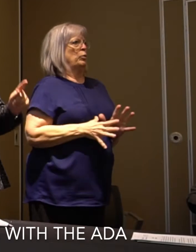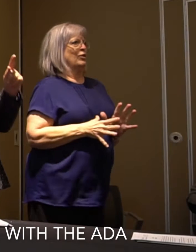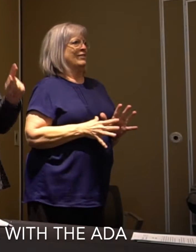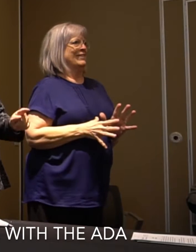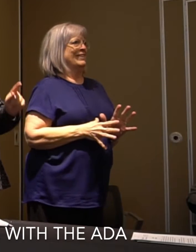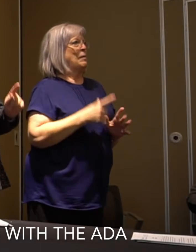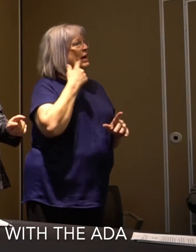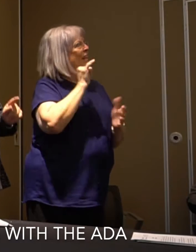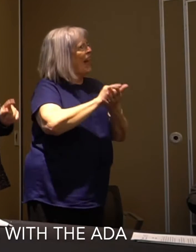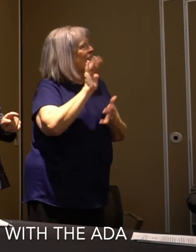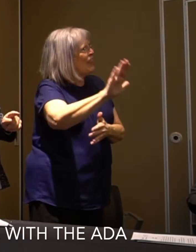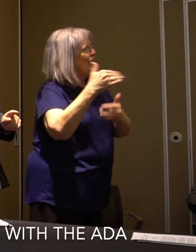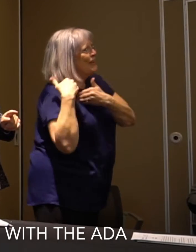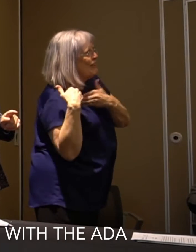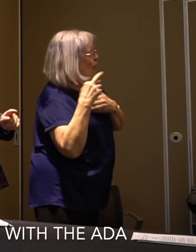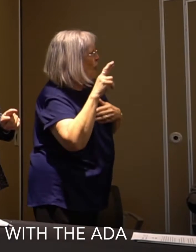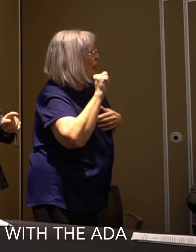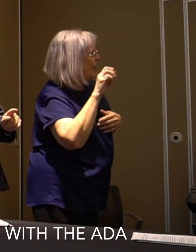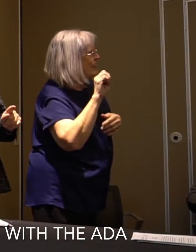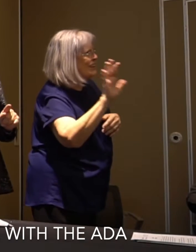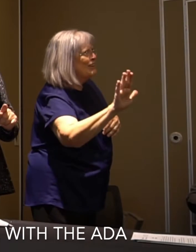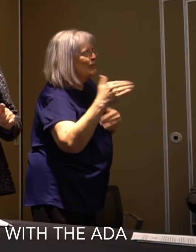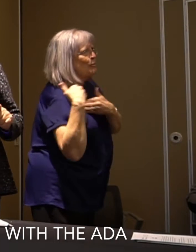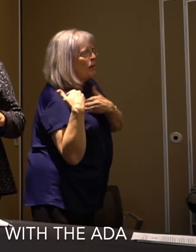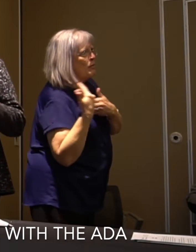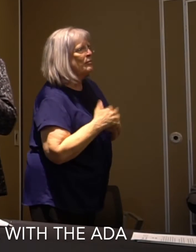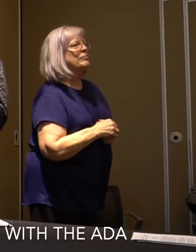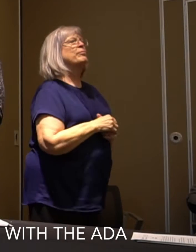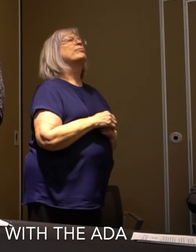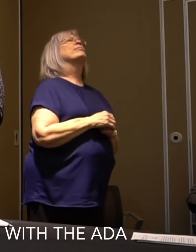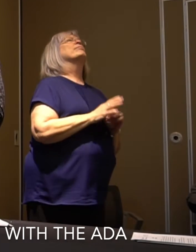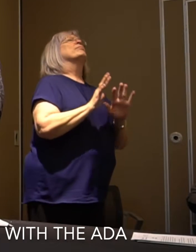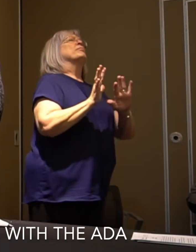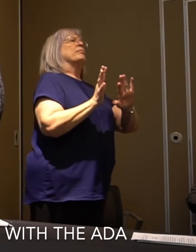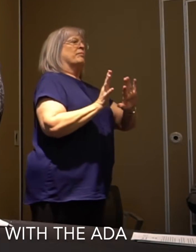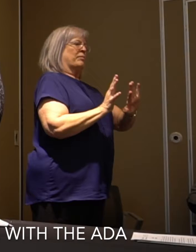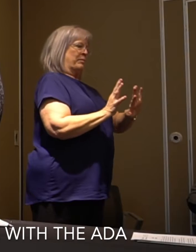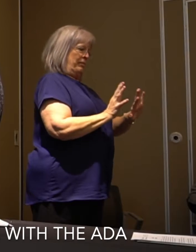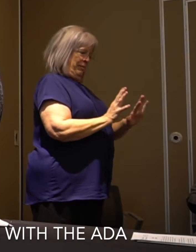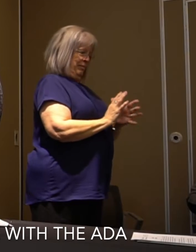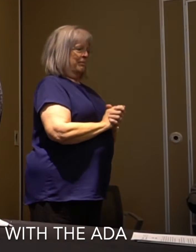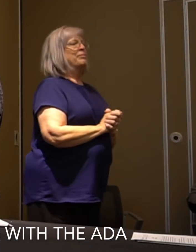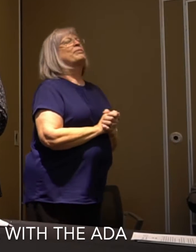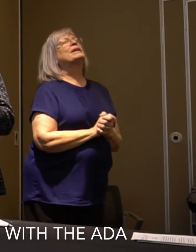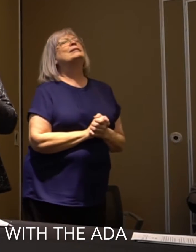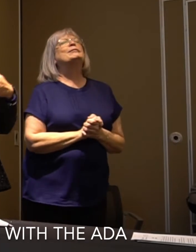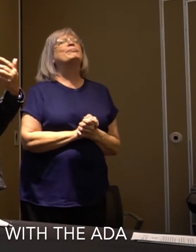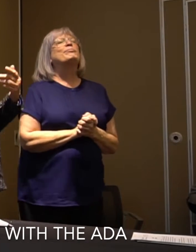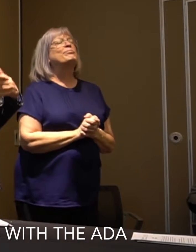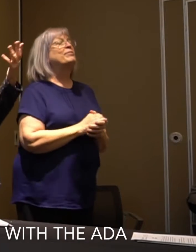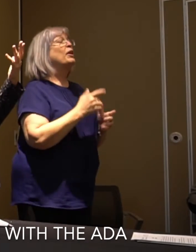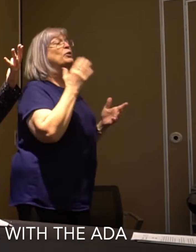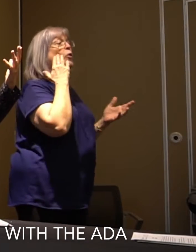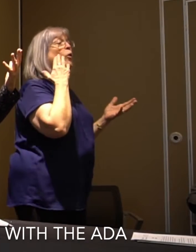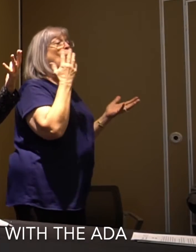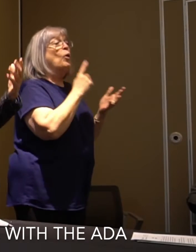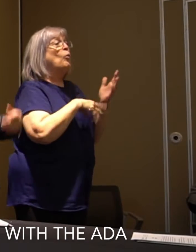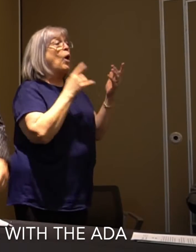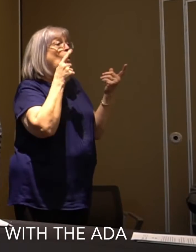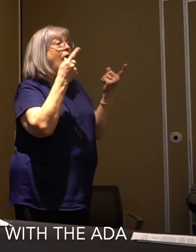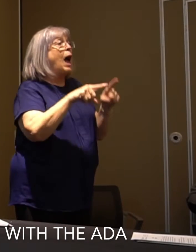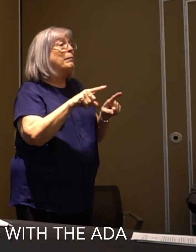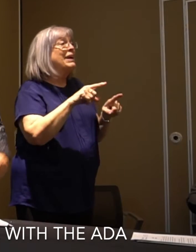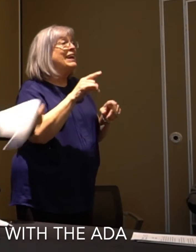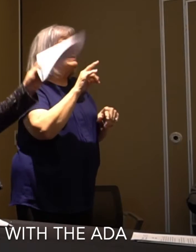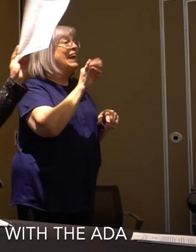because that is what they're supposed to do. Now, you know what's going to happen? They're going to say, we don't know anything about